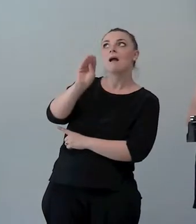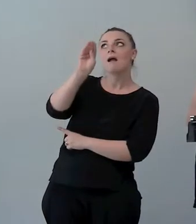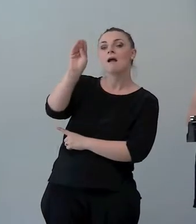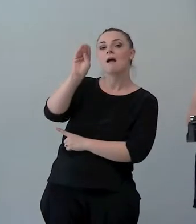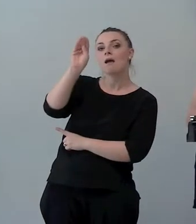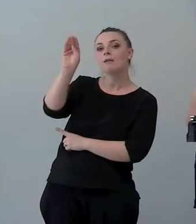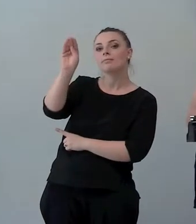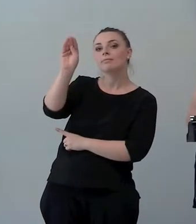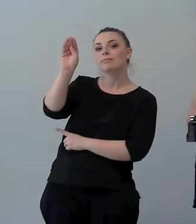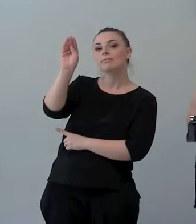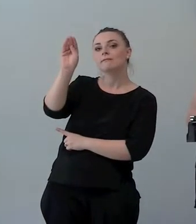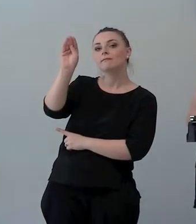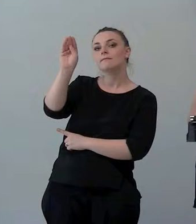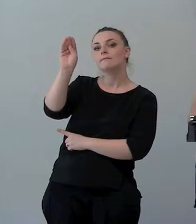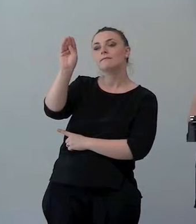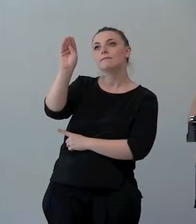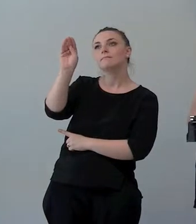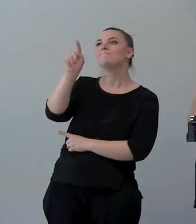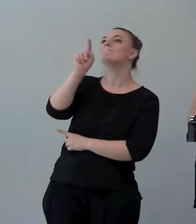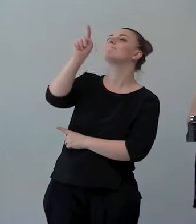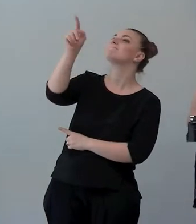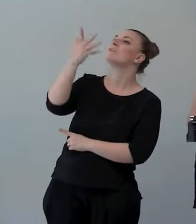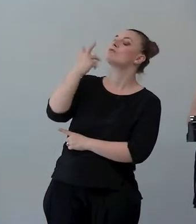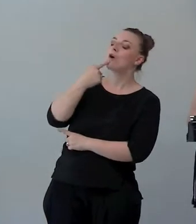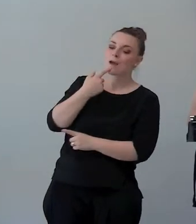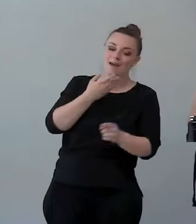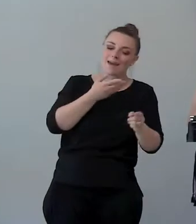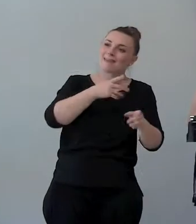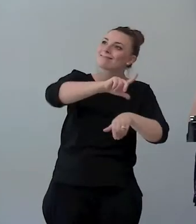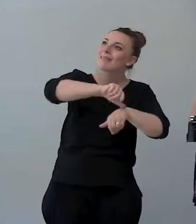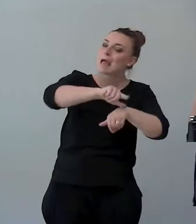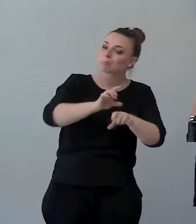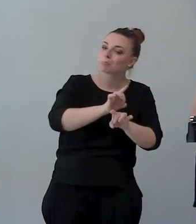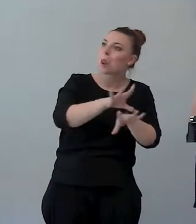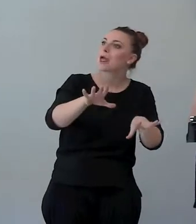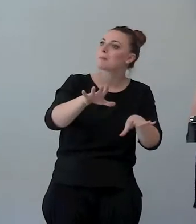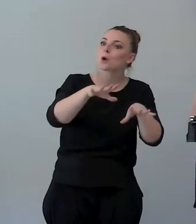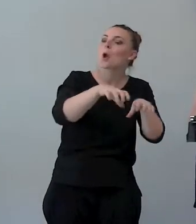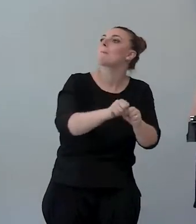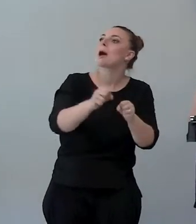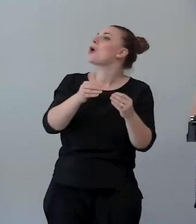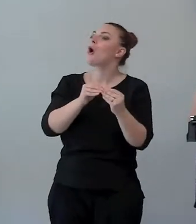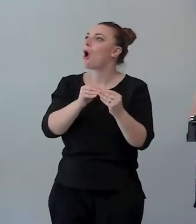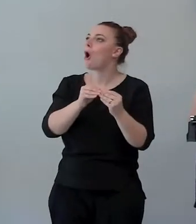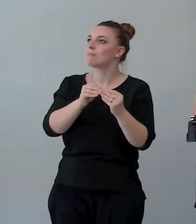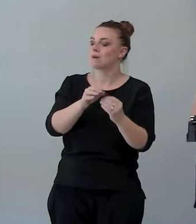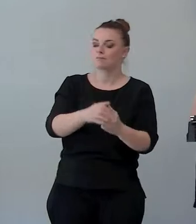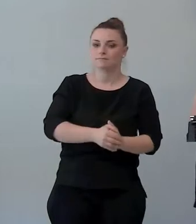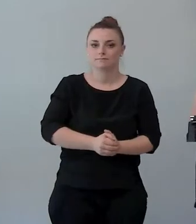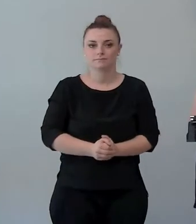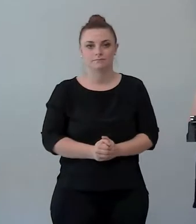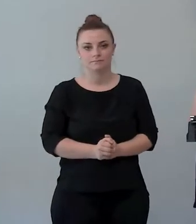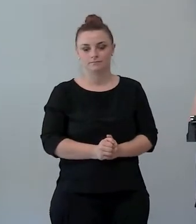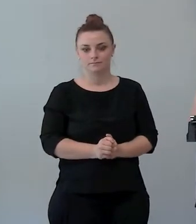Lord. Come vorresti che io passi questo tempo? How do you want that I spend